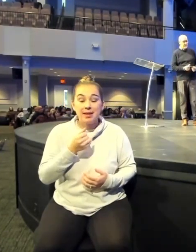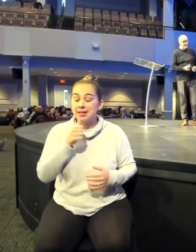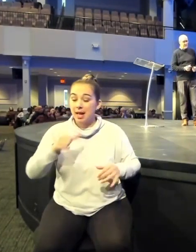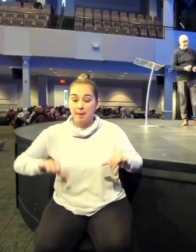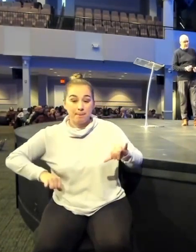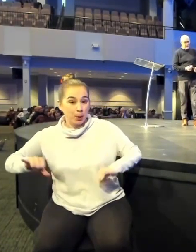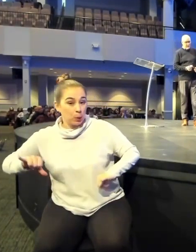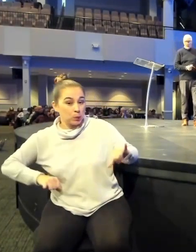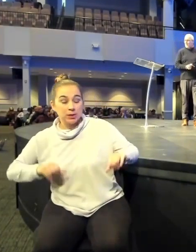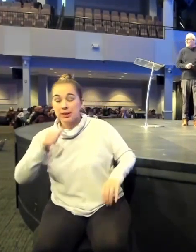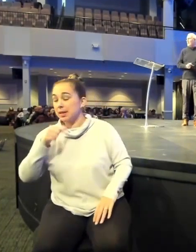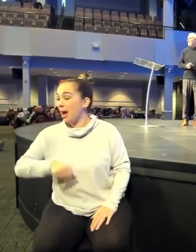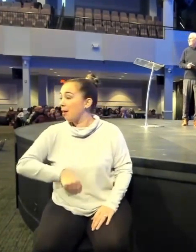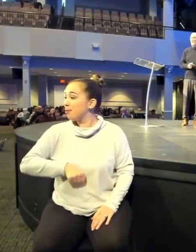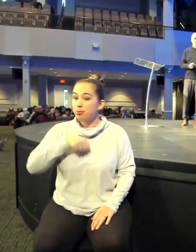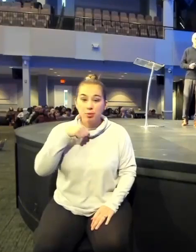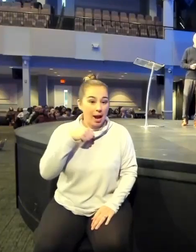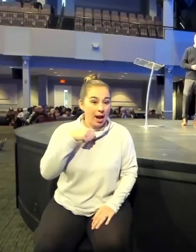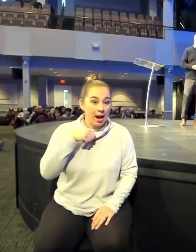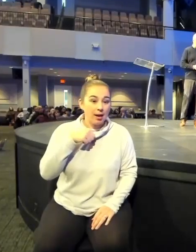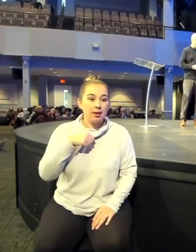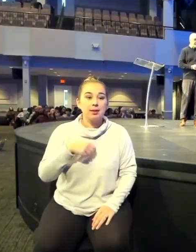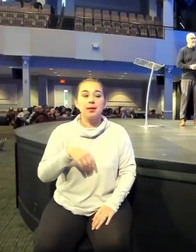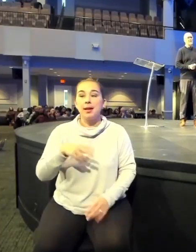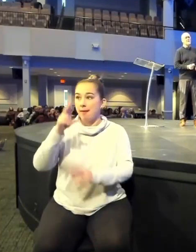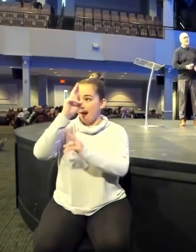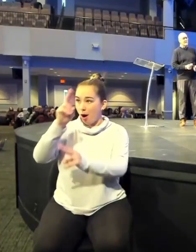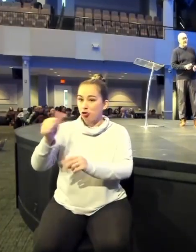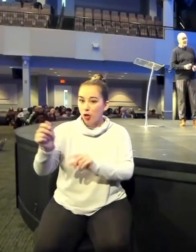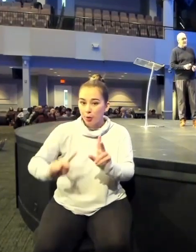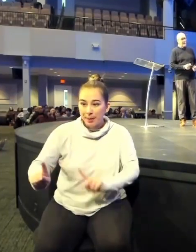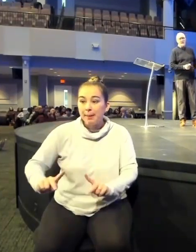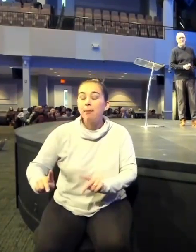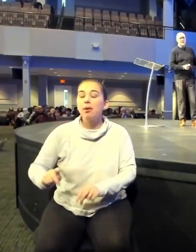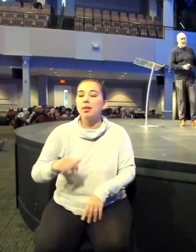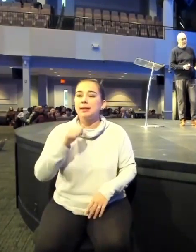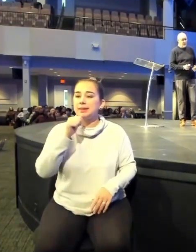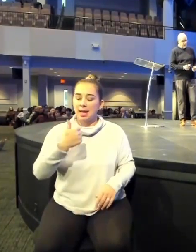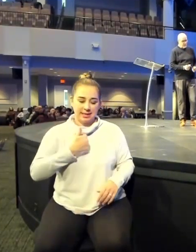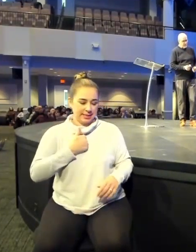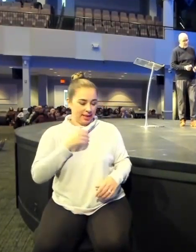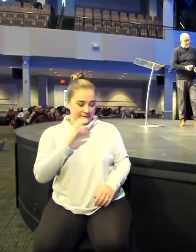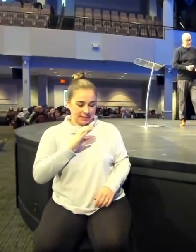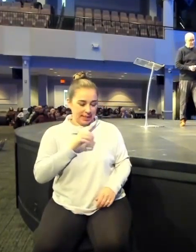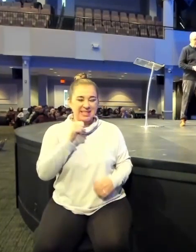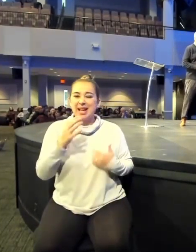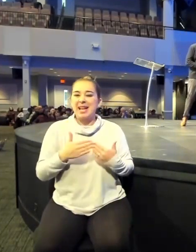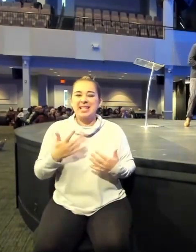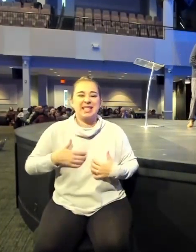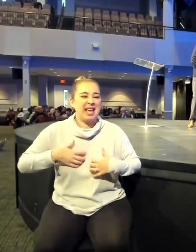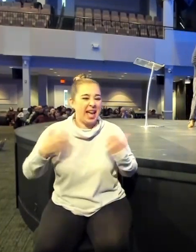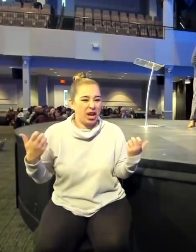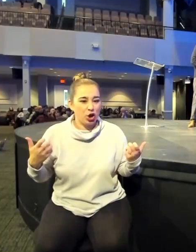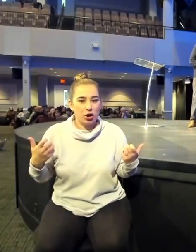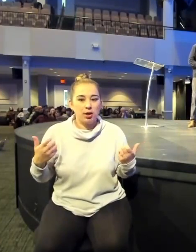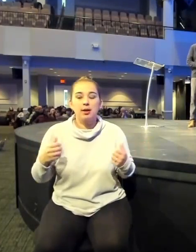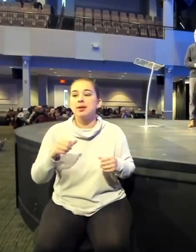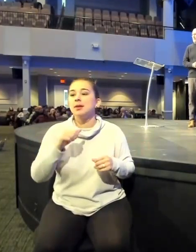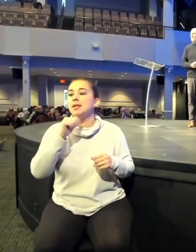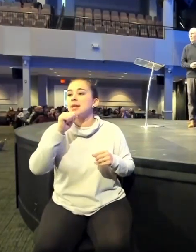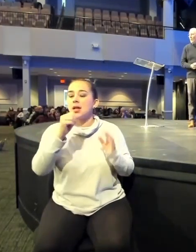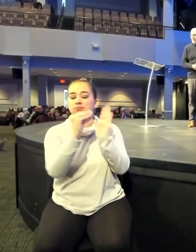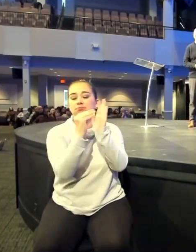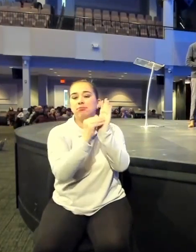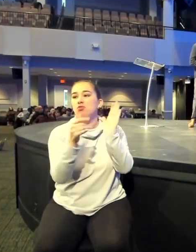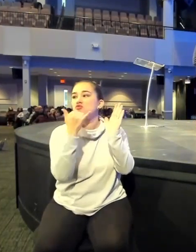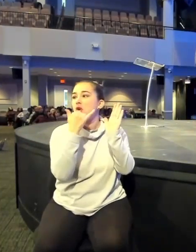proud. It does not dishonor others. It is not self-seeking, it's not easily angered. It keeps no record